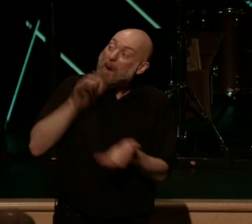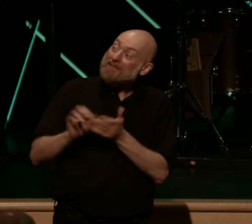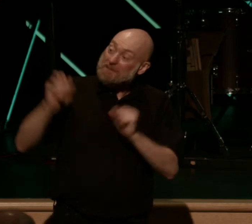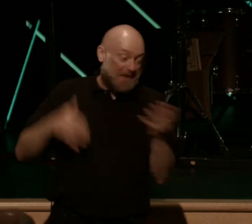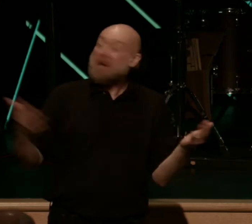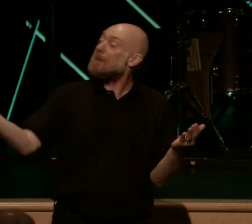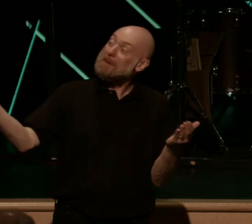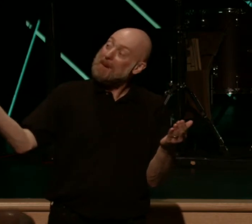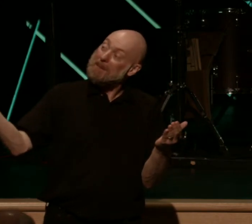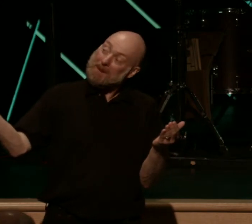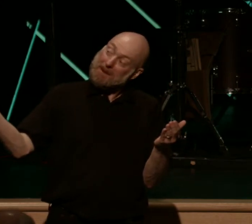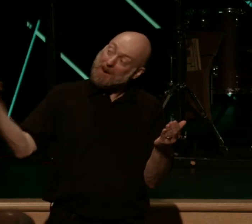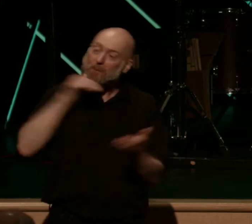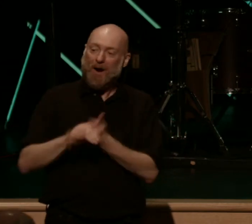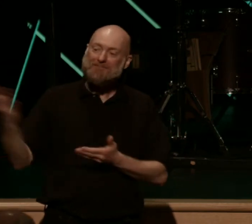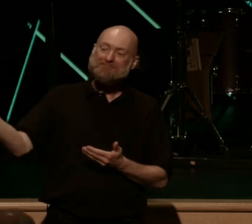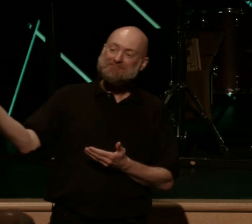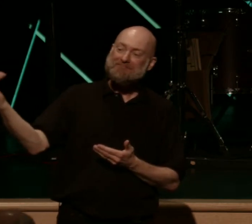everything.